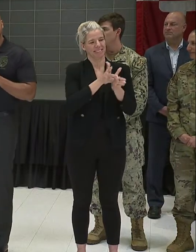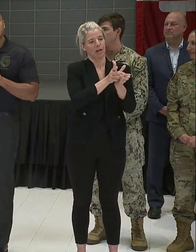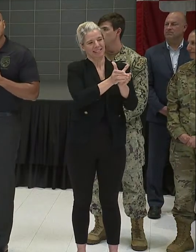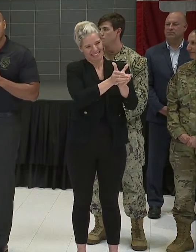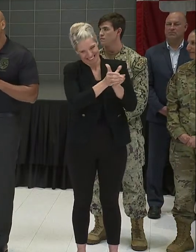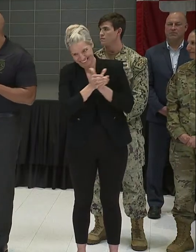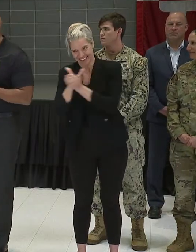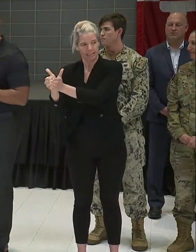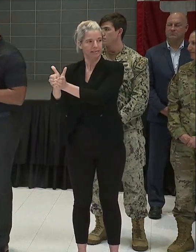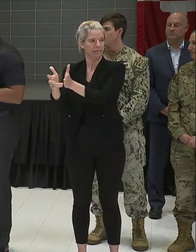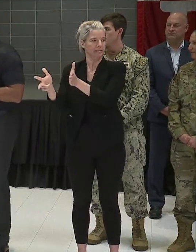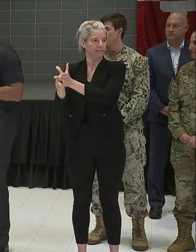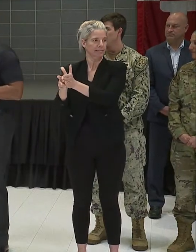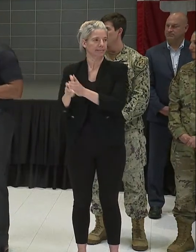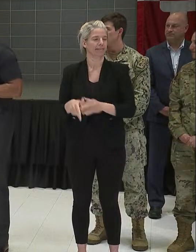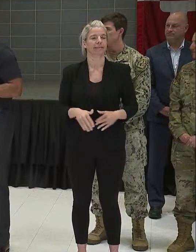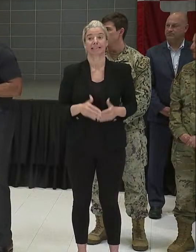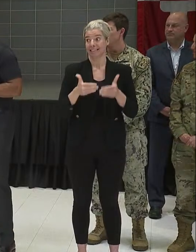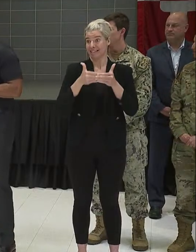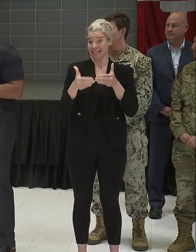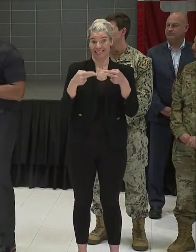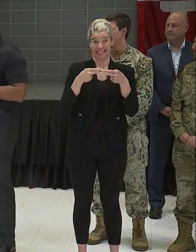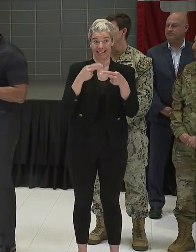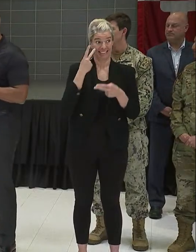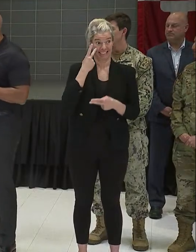we go to the next slide,